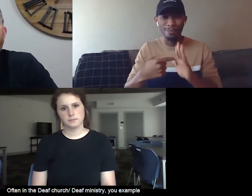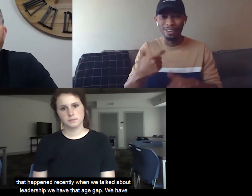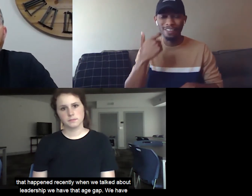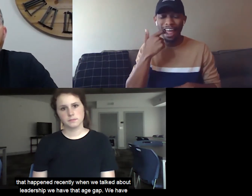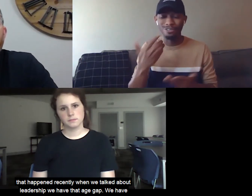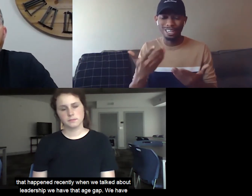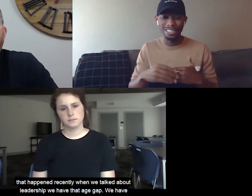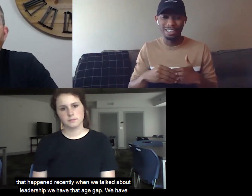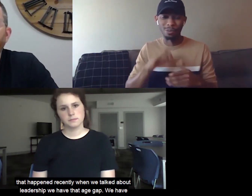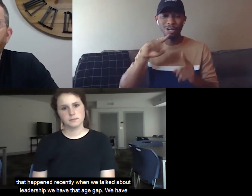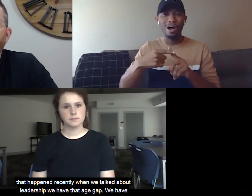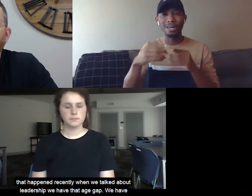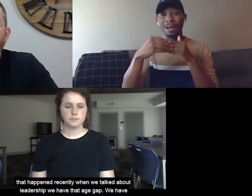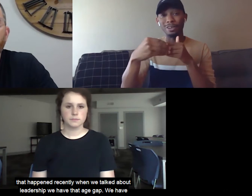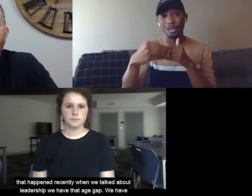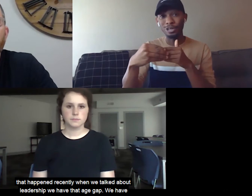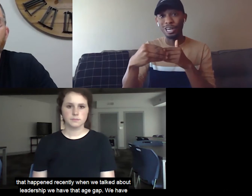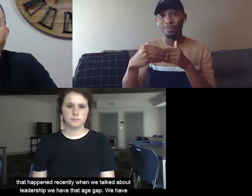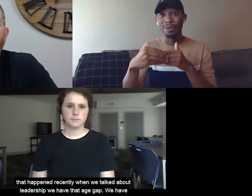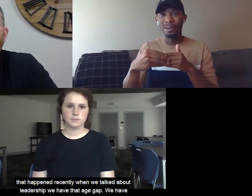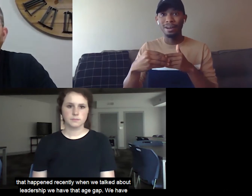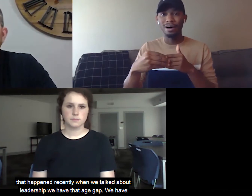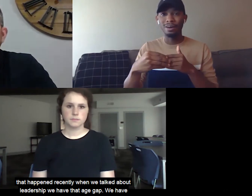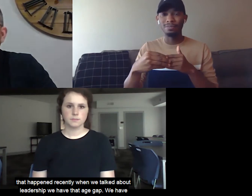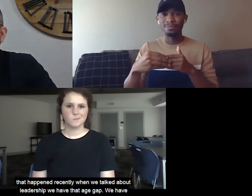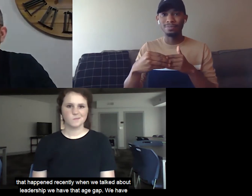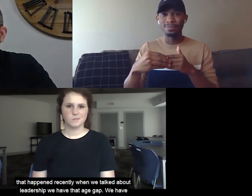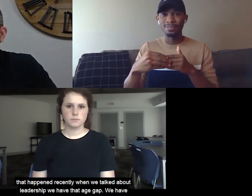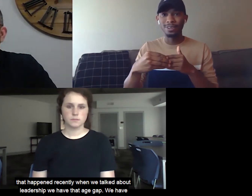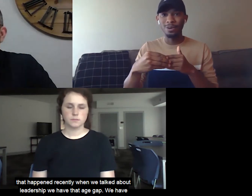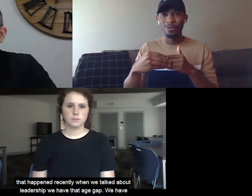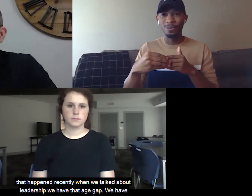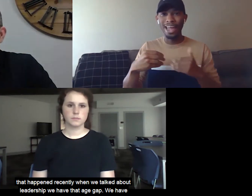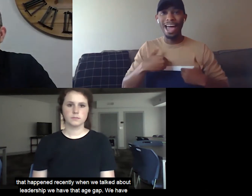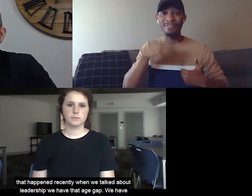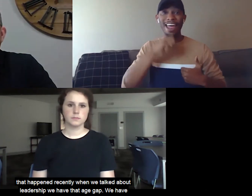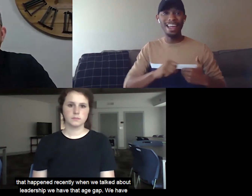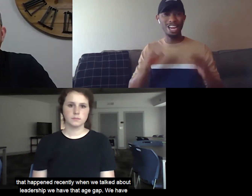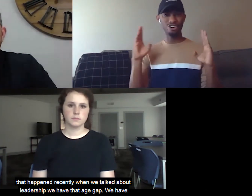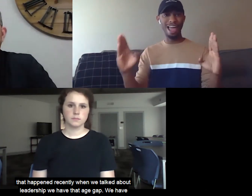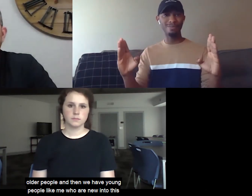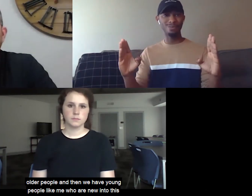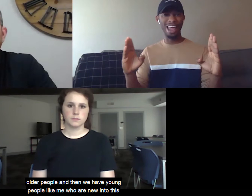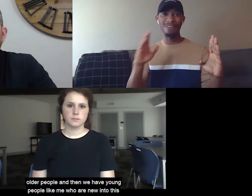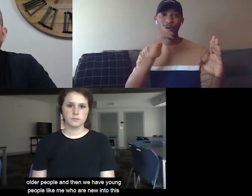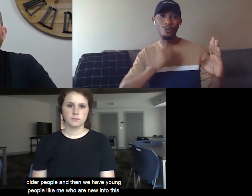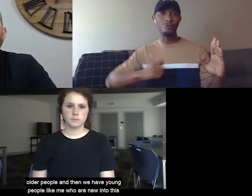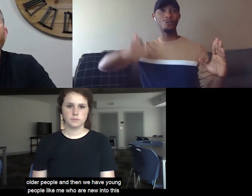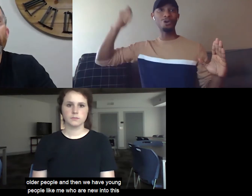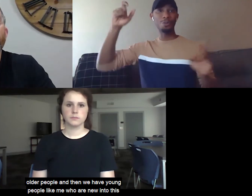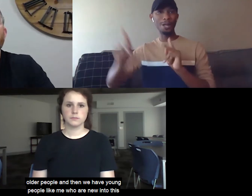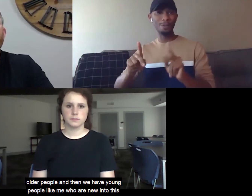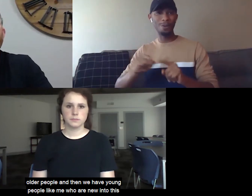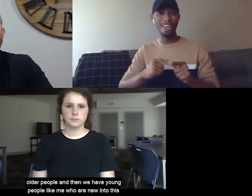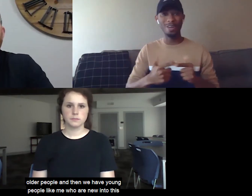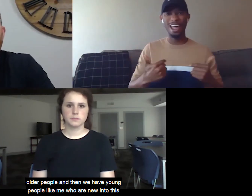example that I've had recently when we talked about leadership, um, we have that age gap. We have